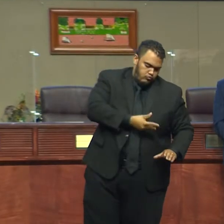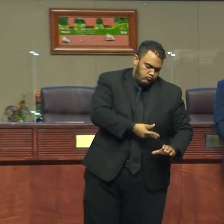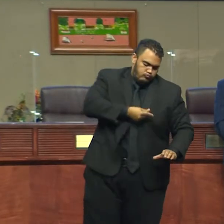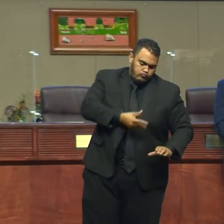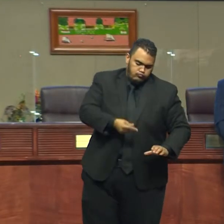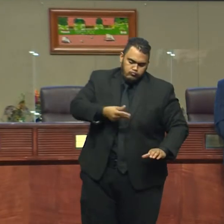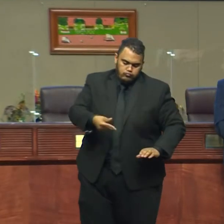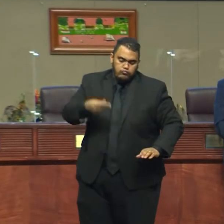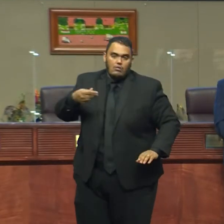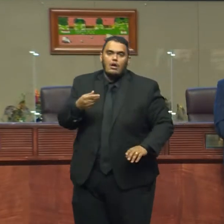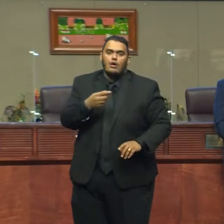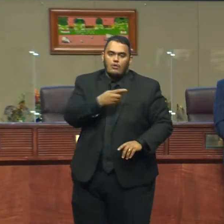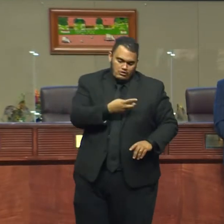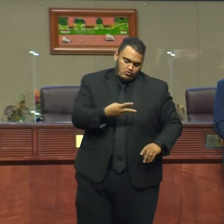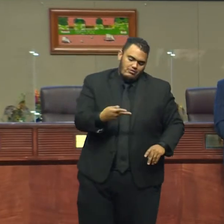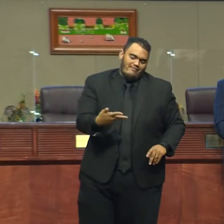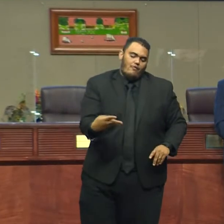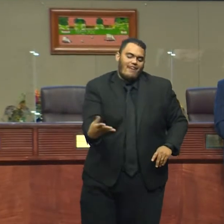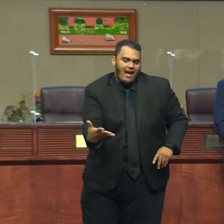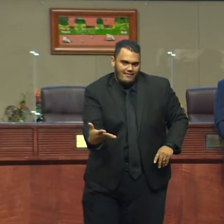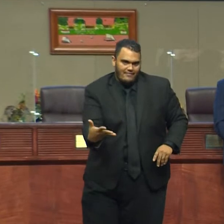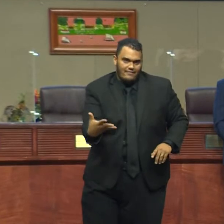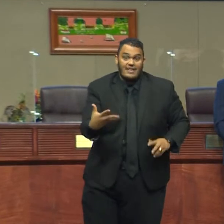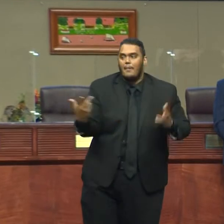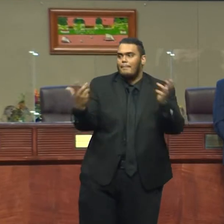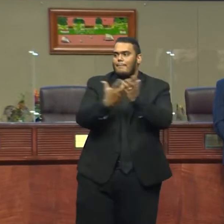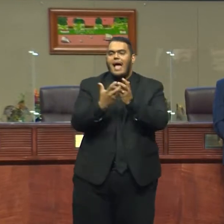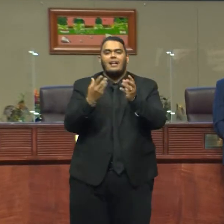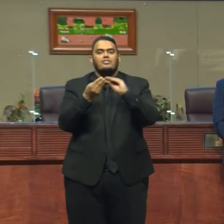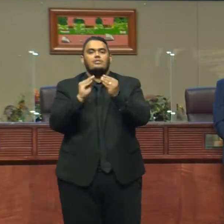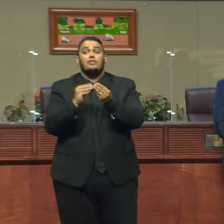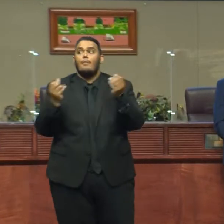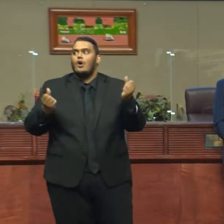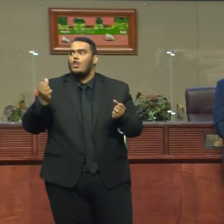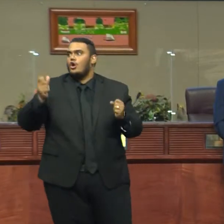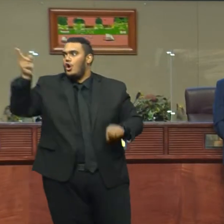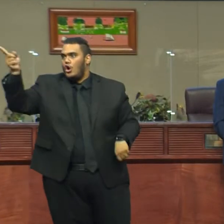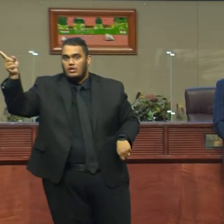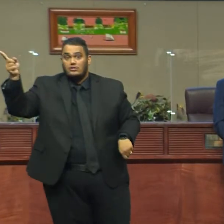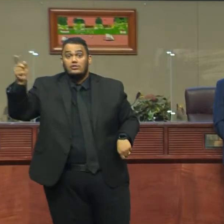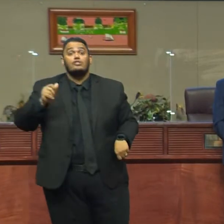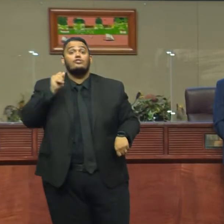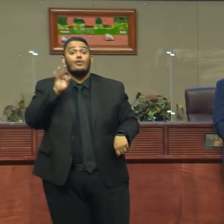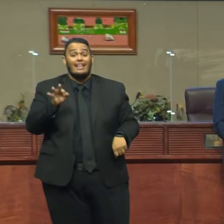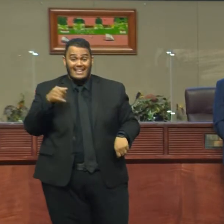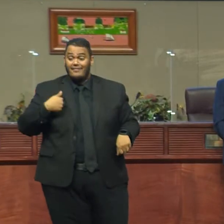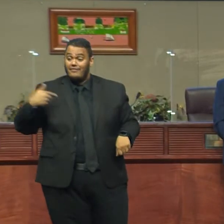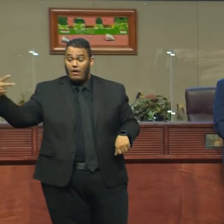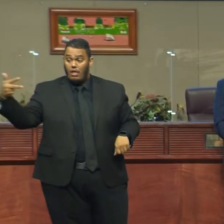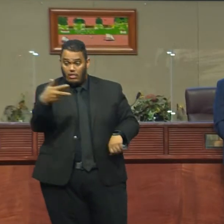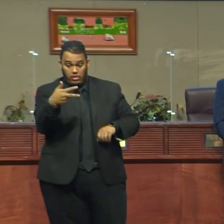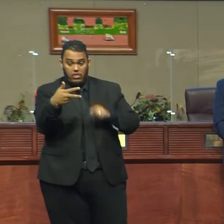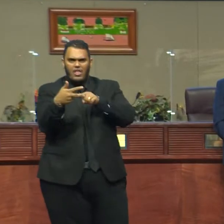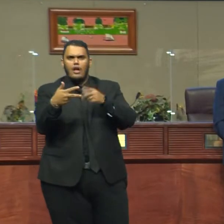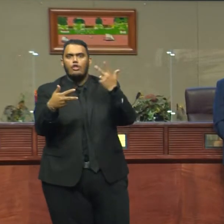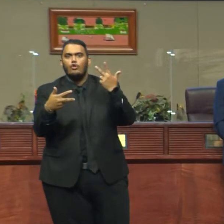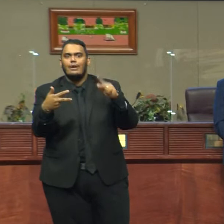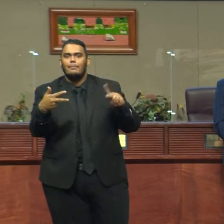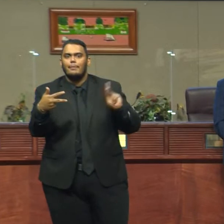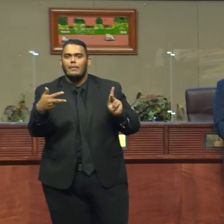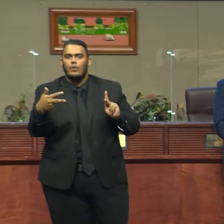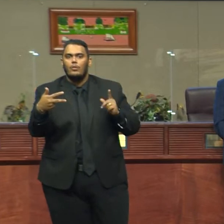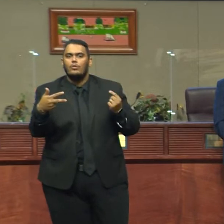least you have a car. While that person is having the vaccine, you draw another one. So we have minimized waste to the